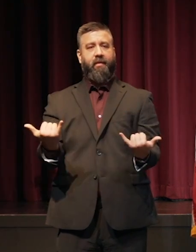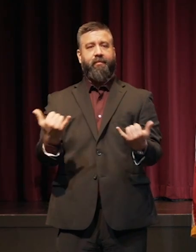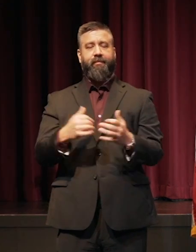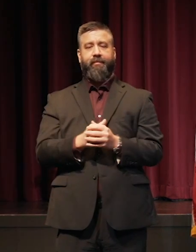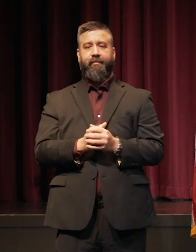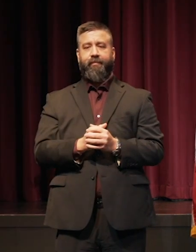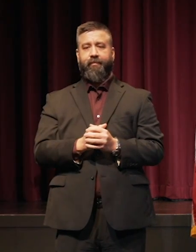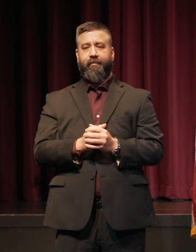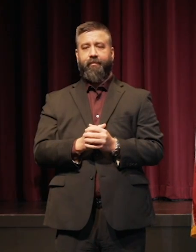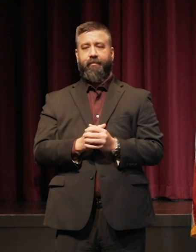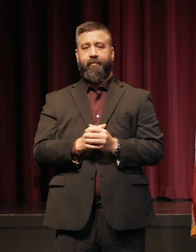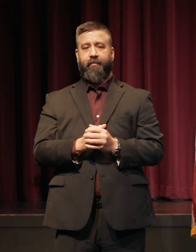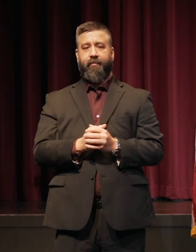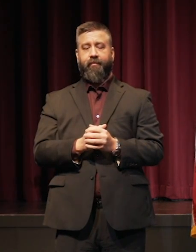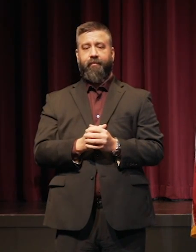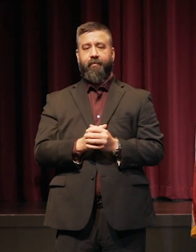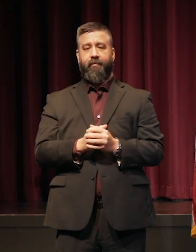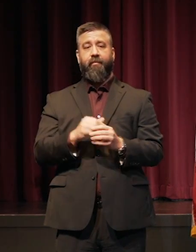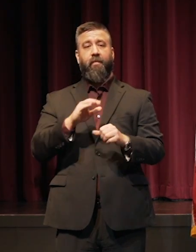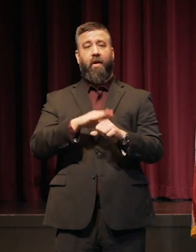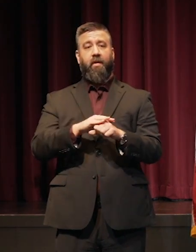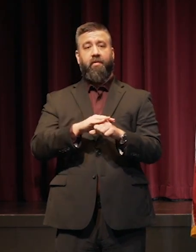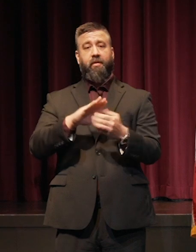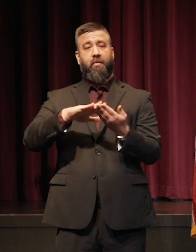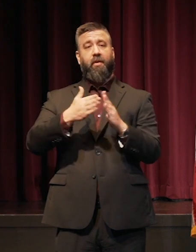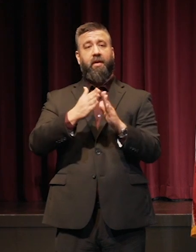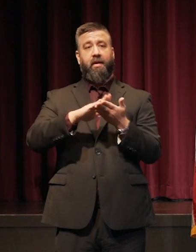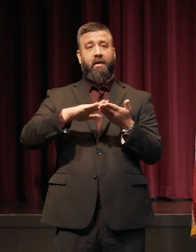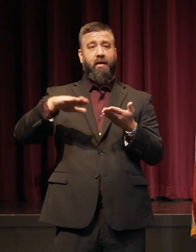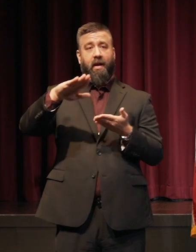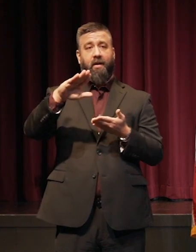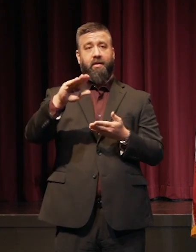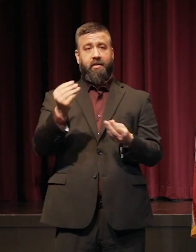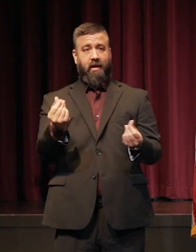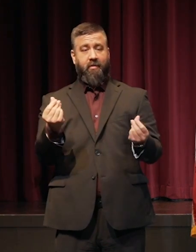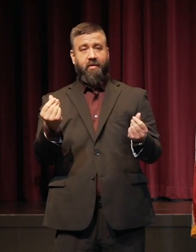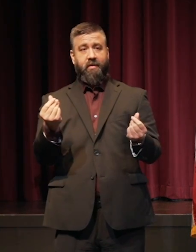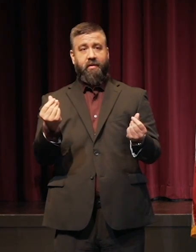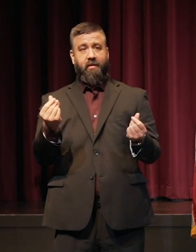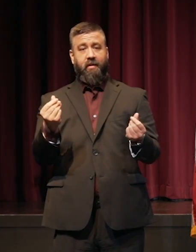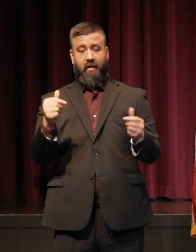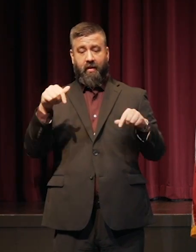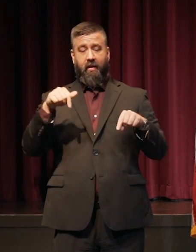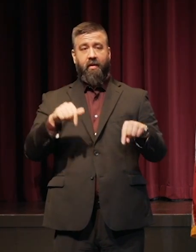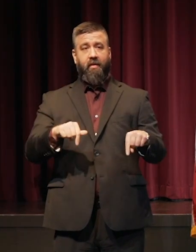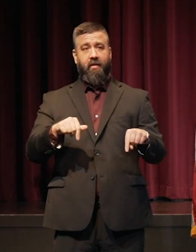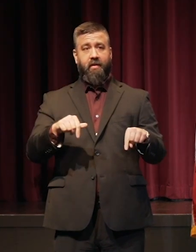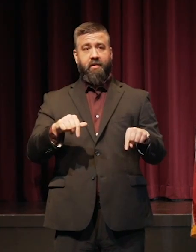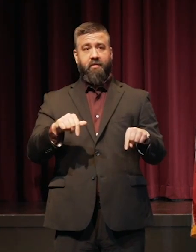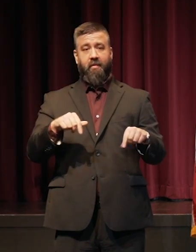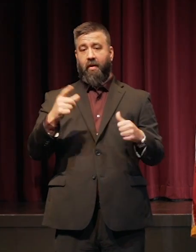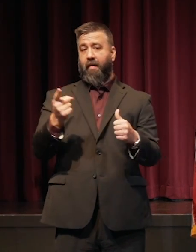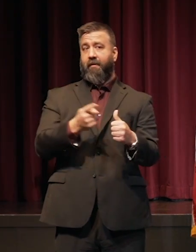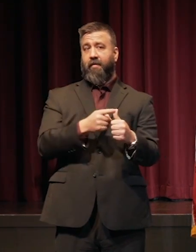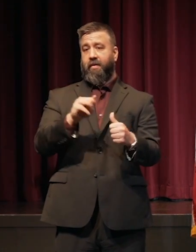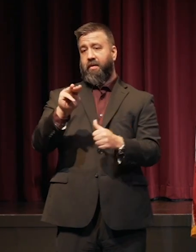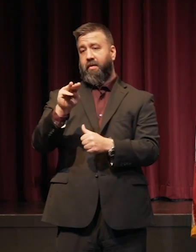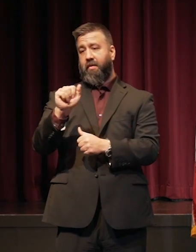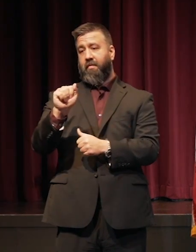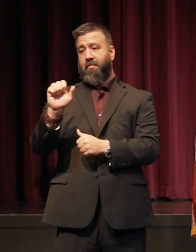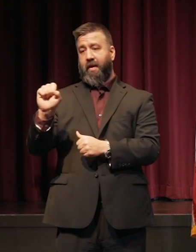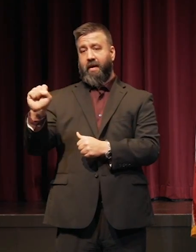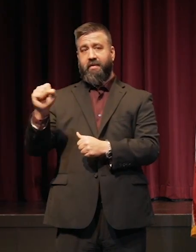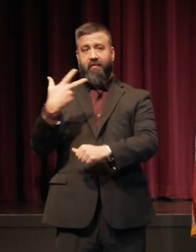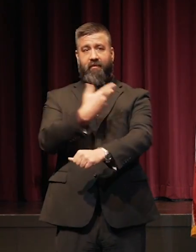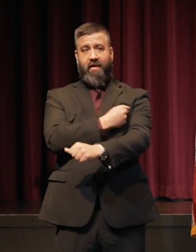In this campus of the Community College campus in Florissant Valley, this will be the site of our first mass vaccination